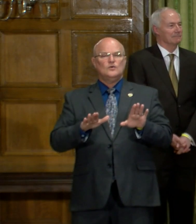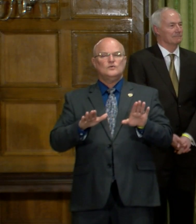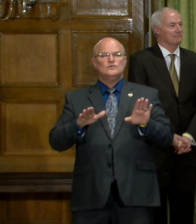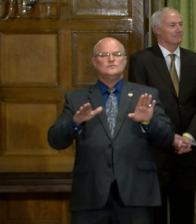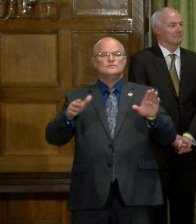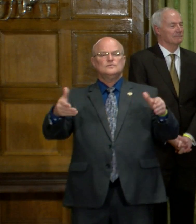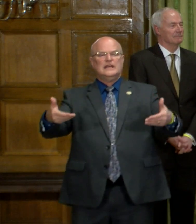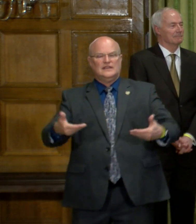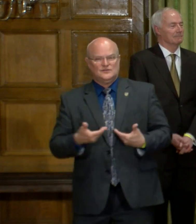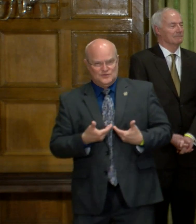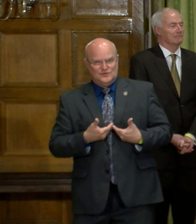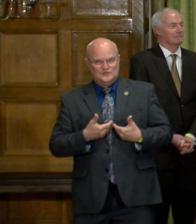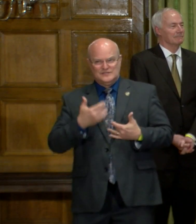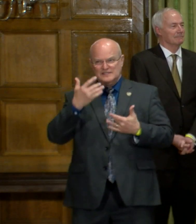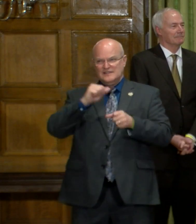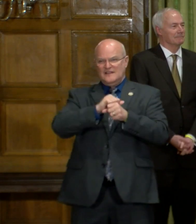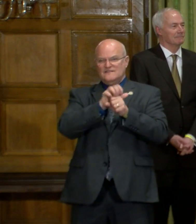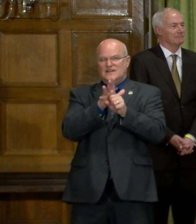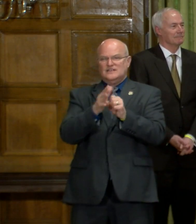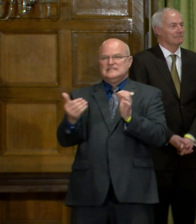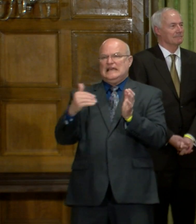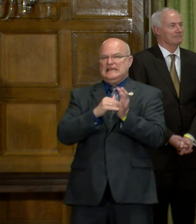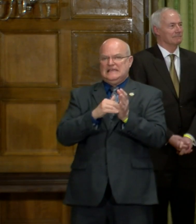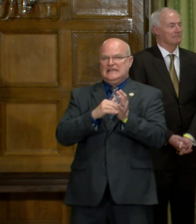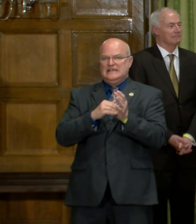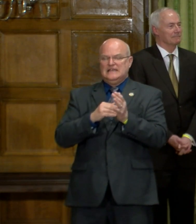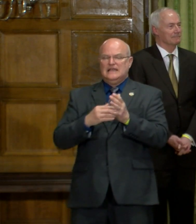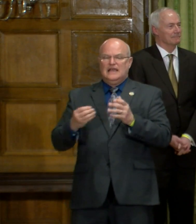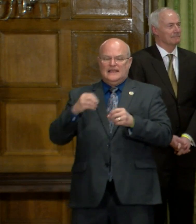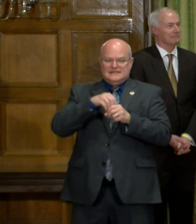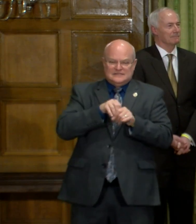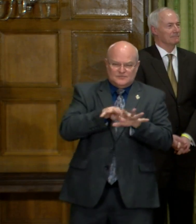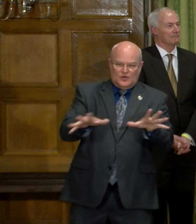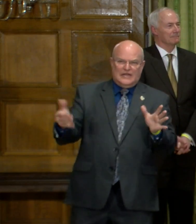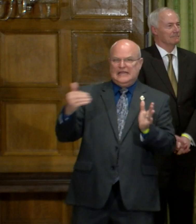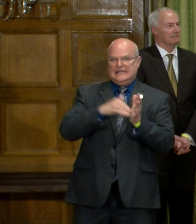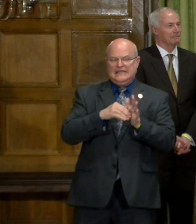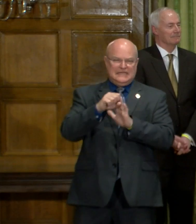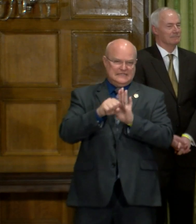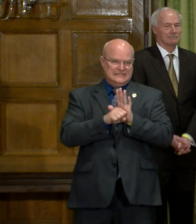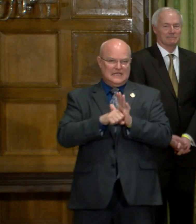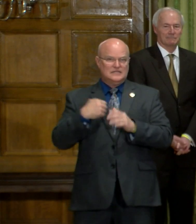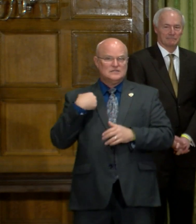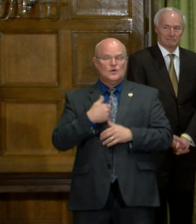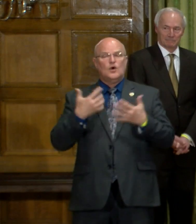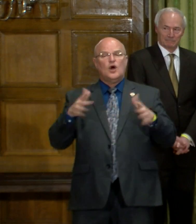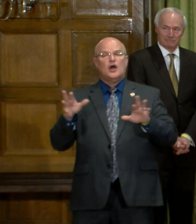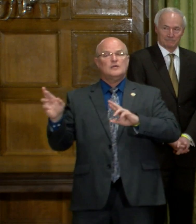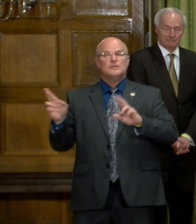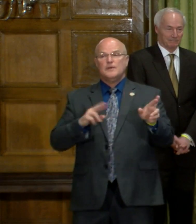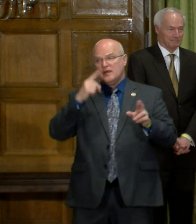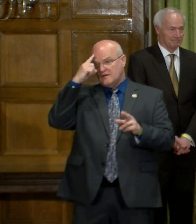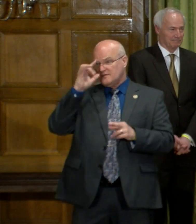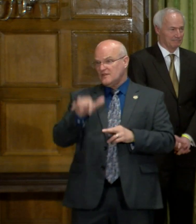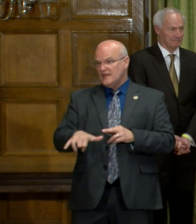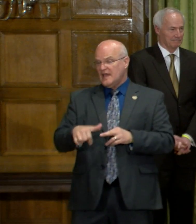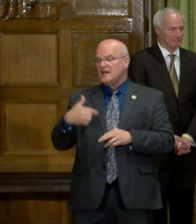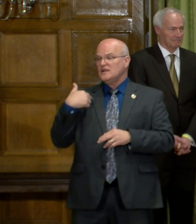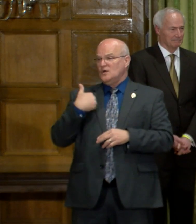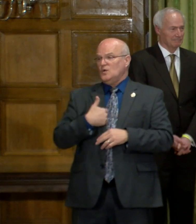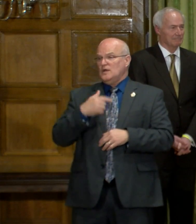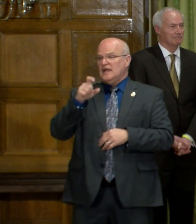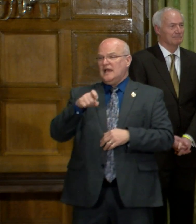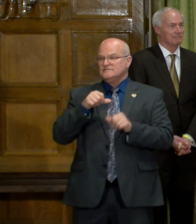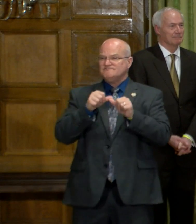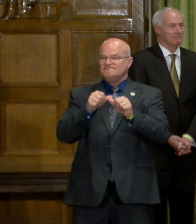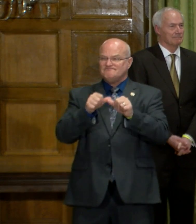reintroduce virus and have spread of COVID-19 within our state again. And so we're already preparing for that. We're going to